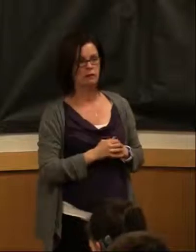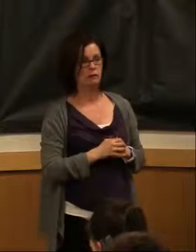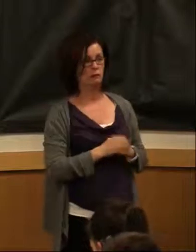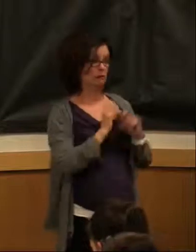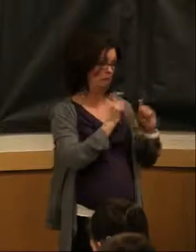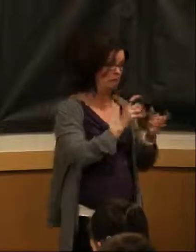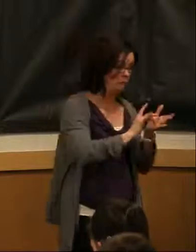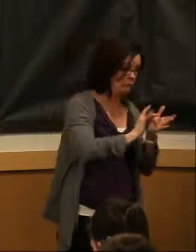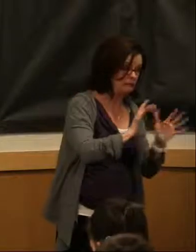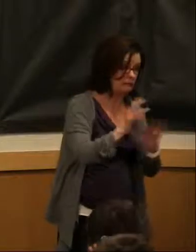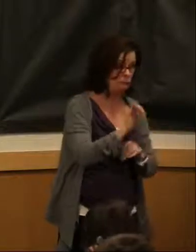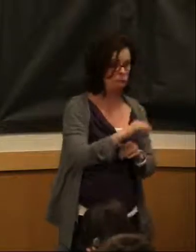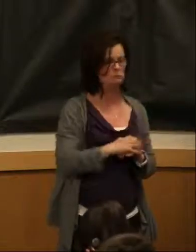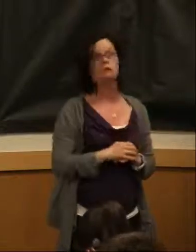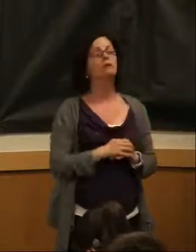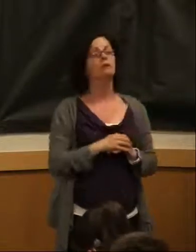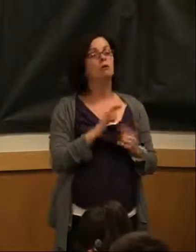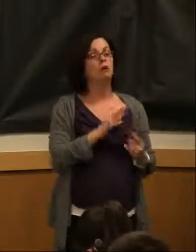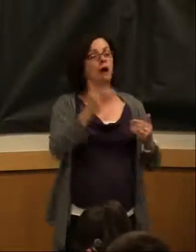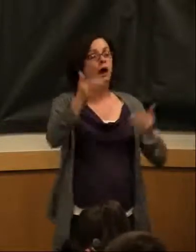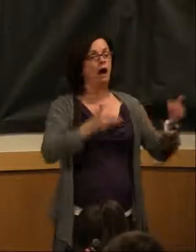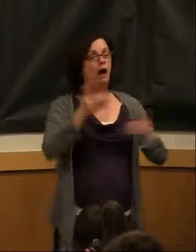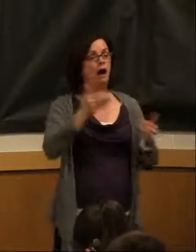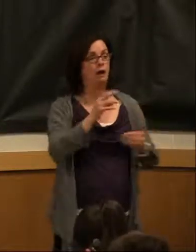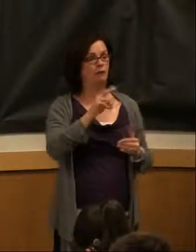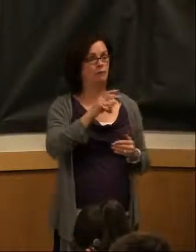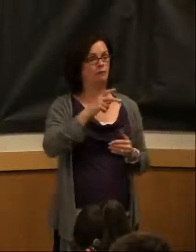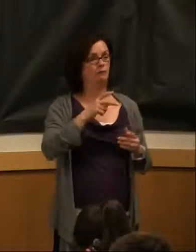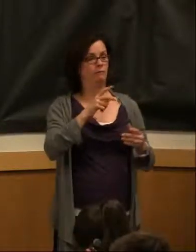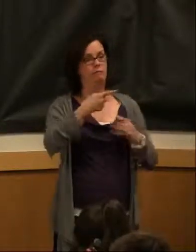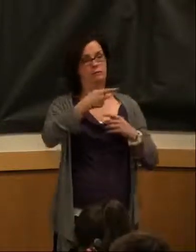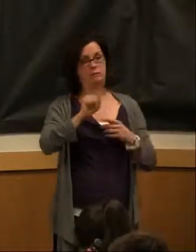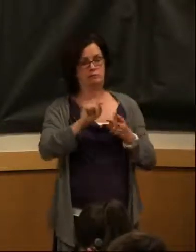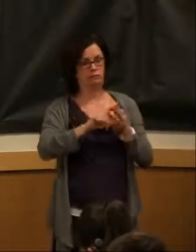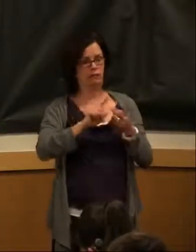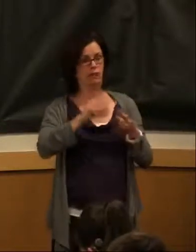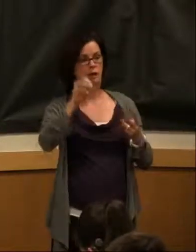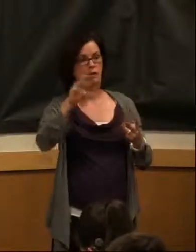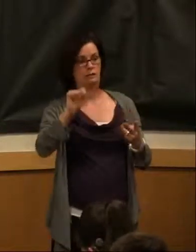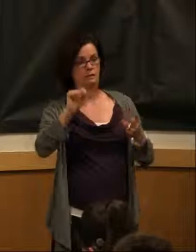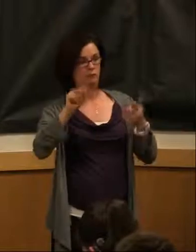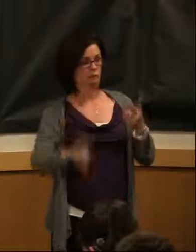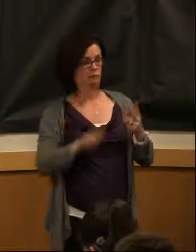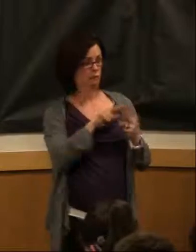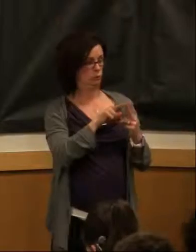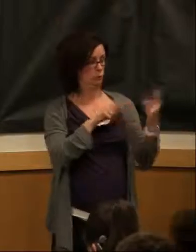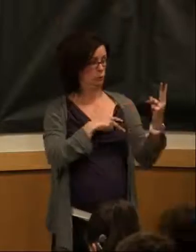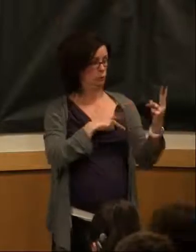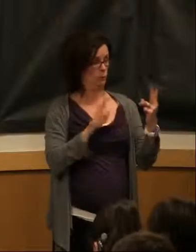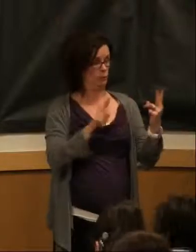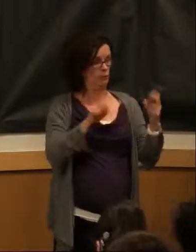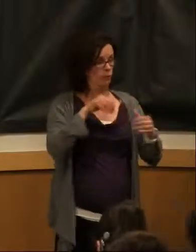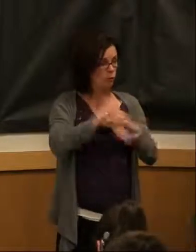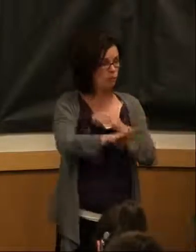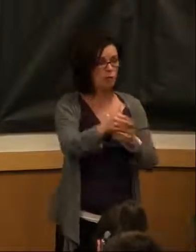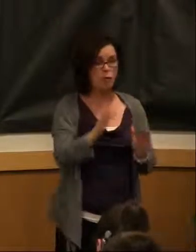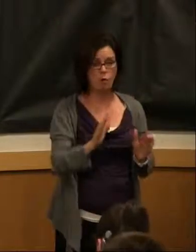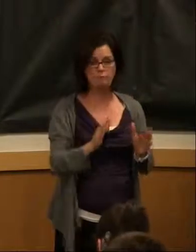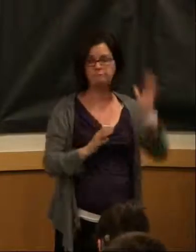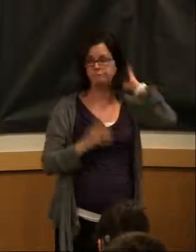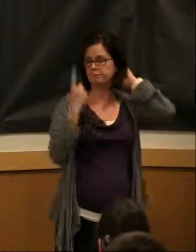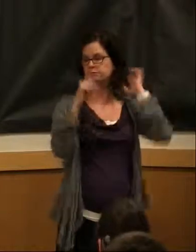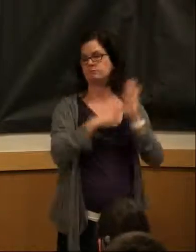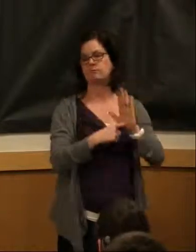We also hire physical therapists and occupational therapists. These individuals can go into the home.